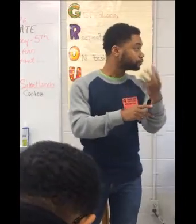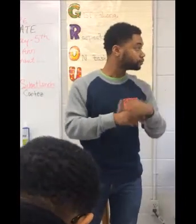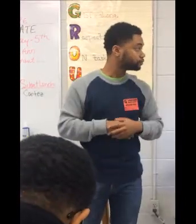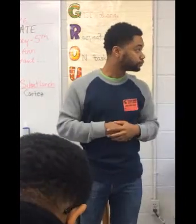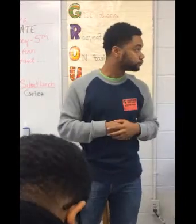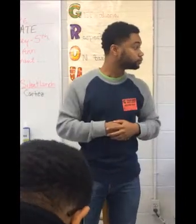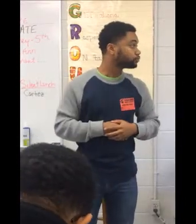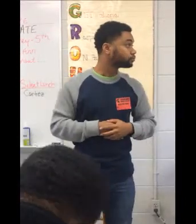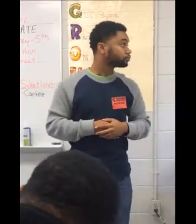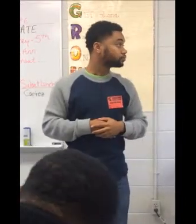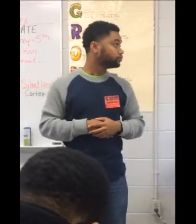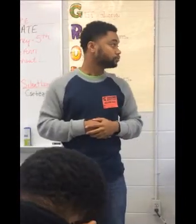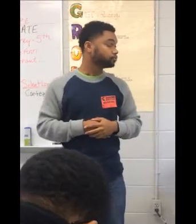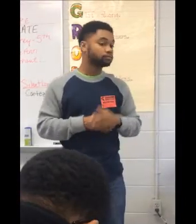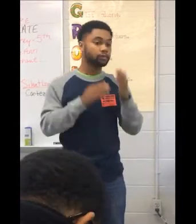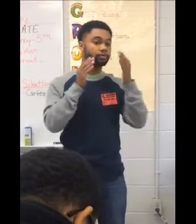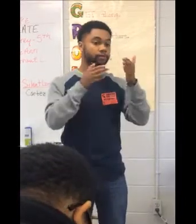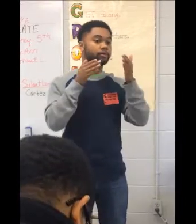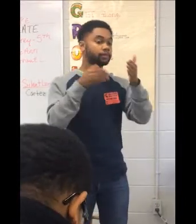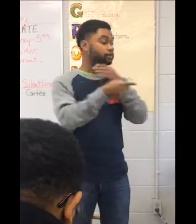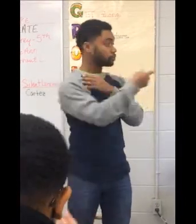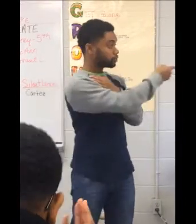look at this, because this is where a lot of you went astray.